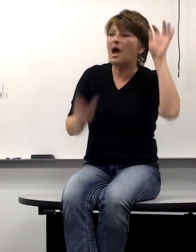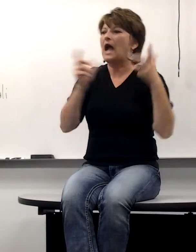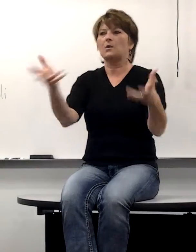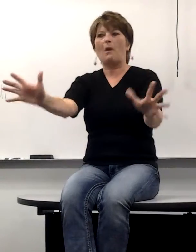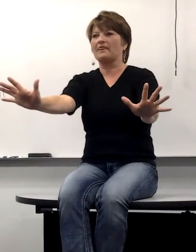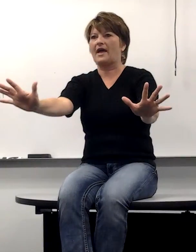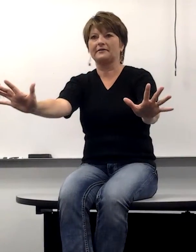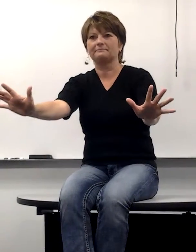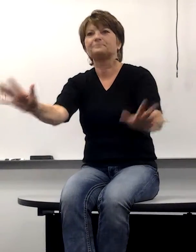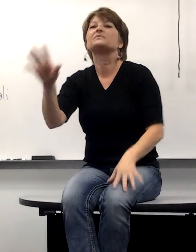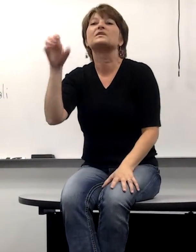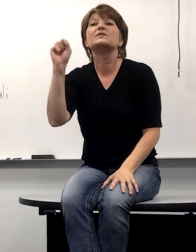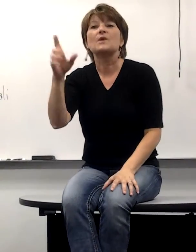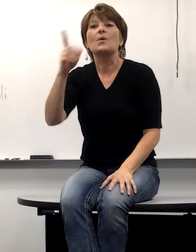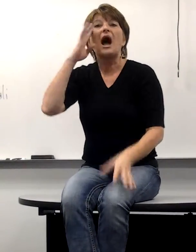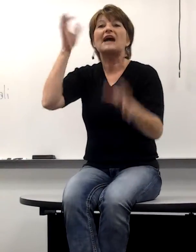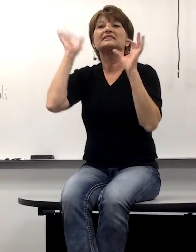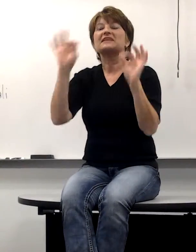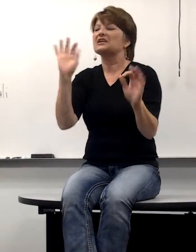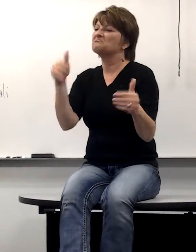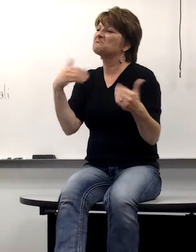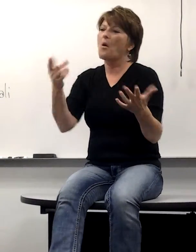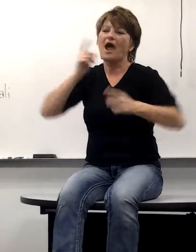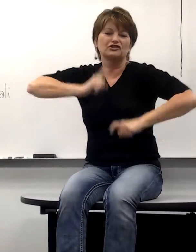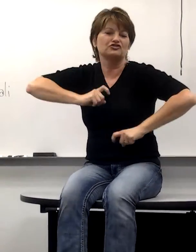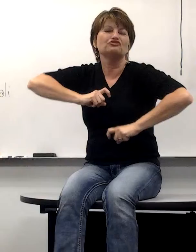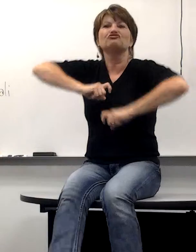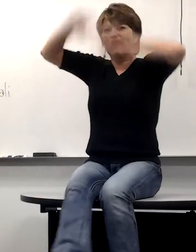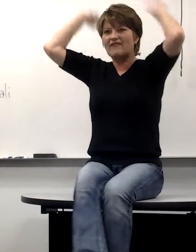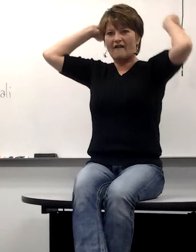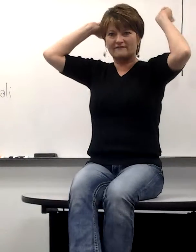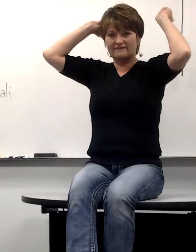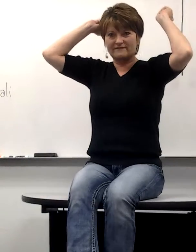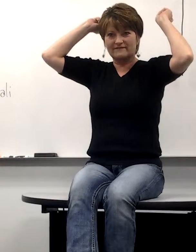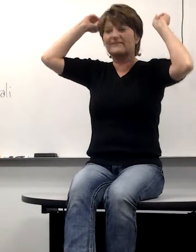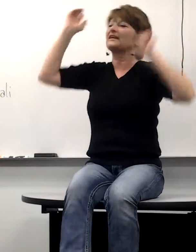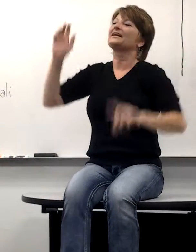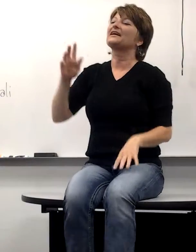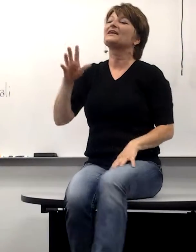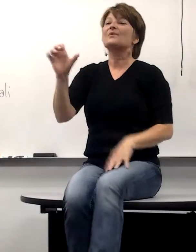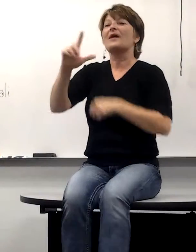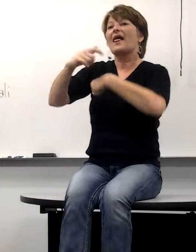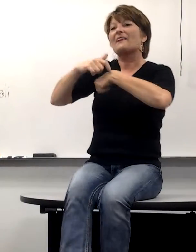So I started to see, no, I didn't want my hair to start falling out. So I shaved it off.